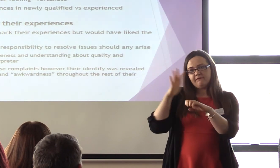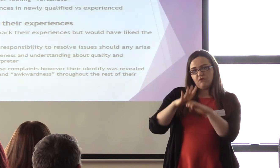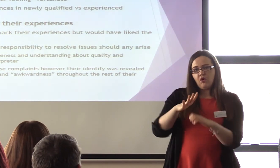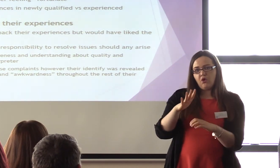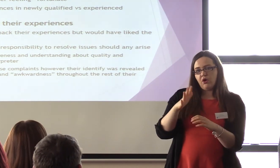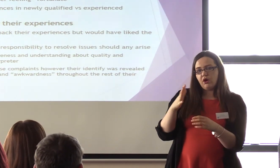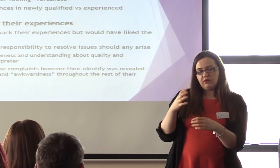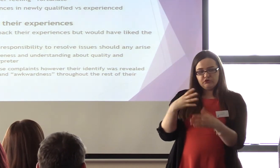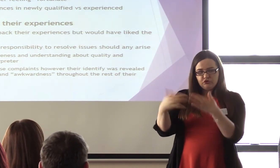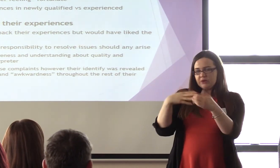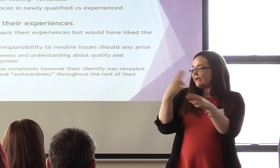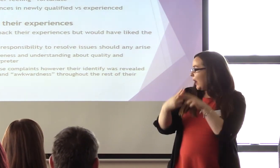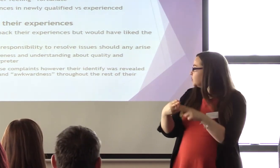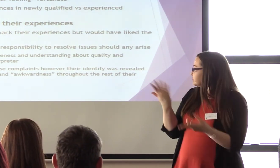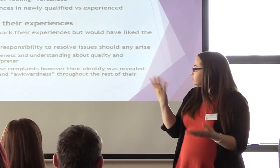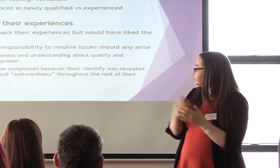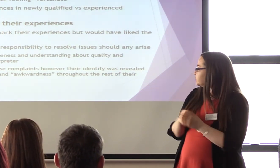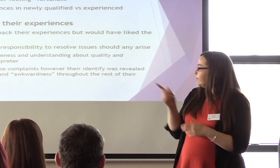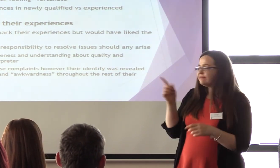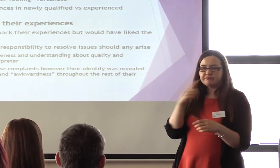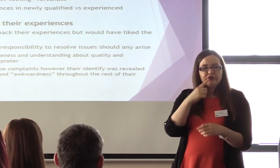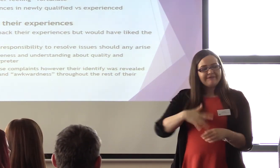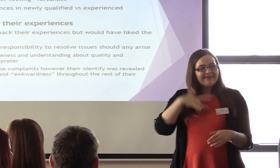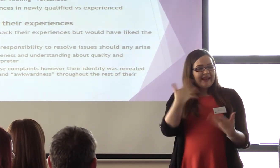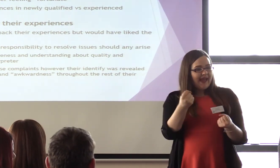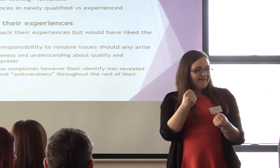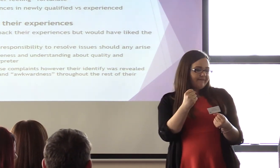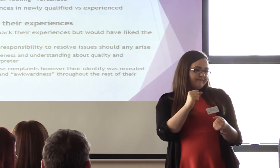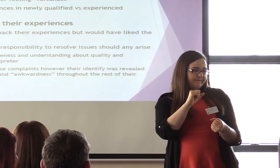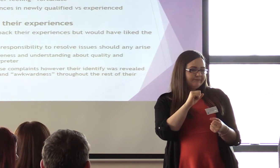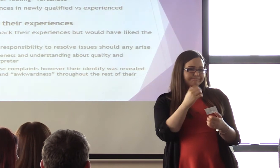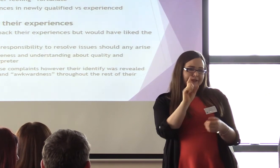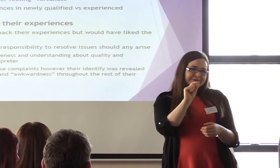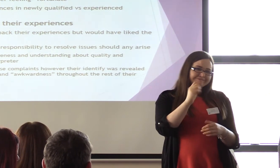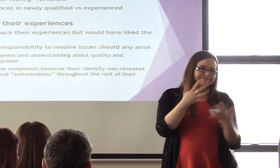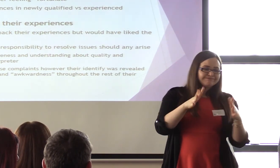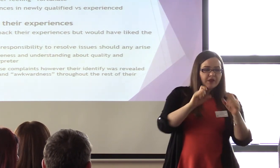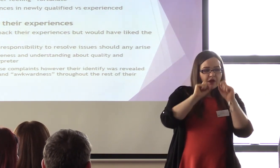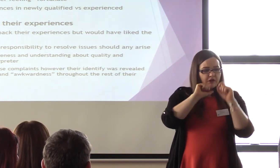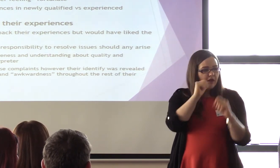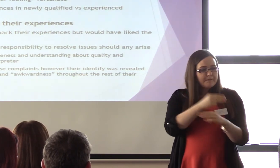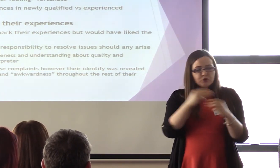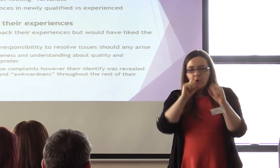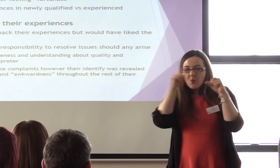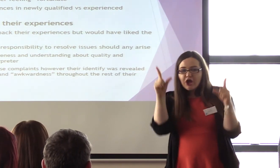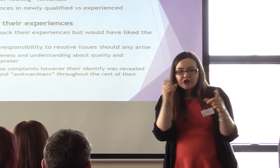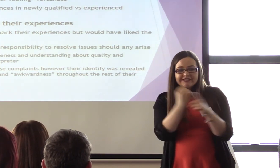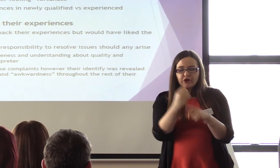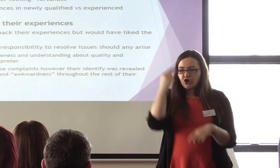They felt that if there were any issues, they felt that the disability or access officer was responsible to resolve those issues. And yet,